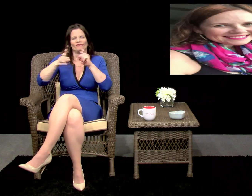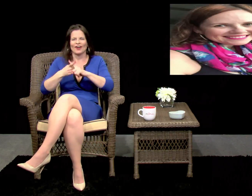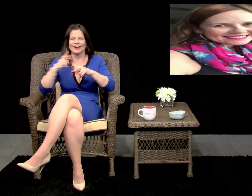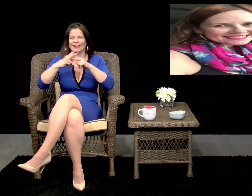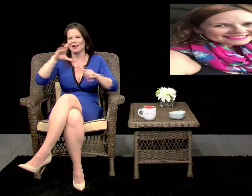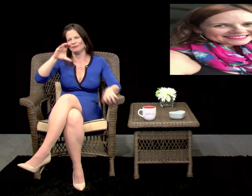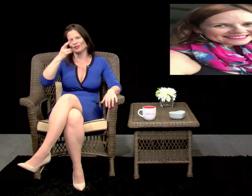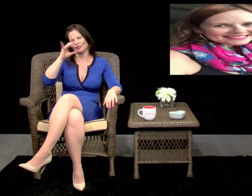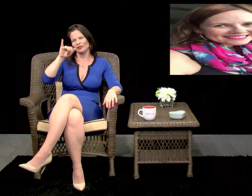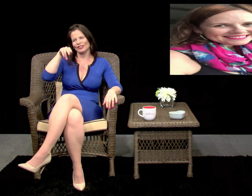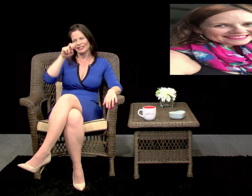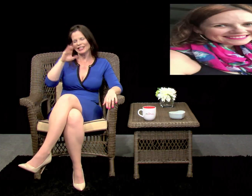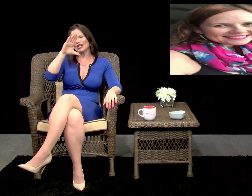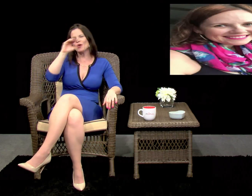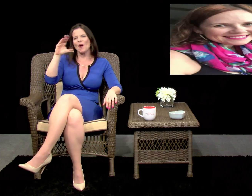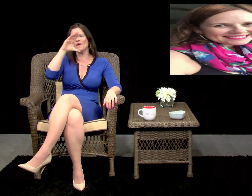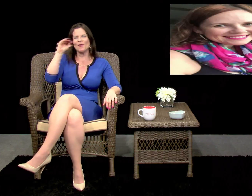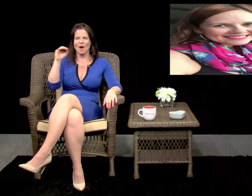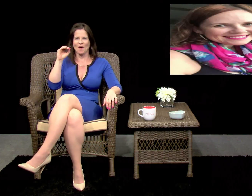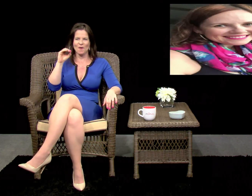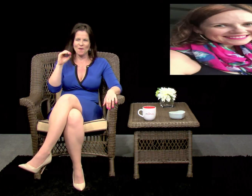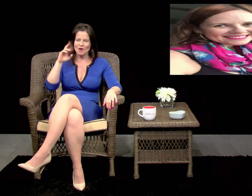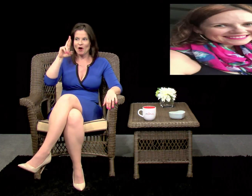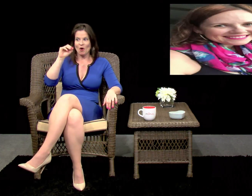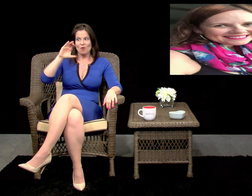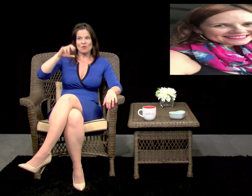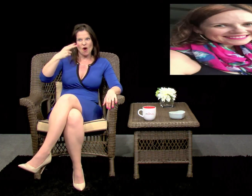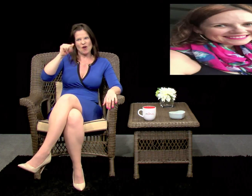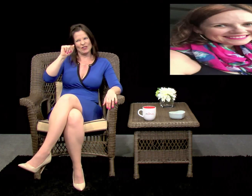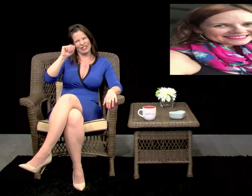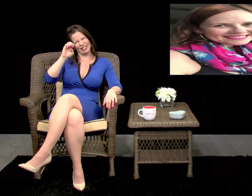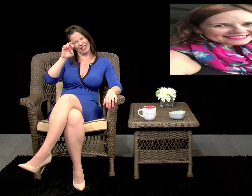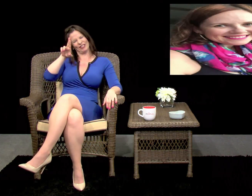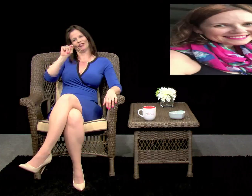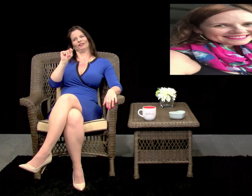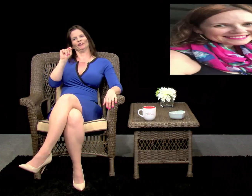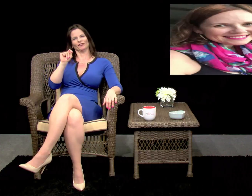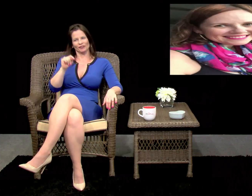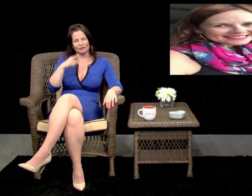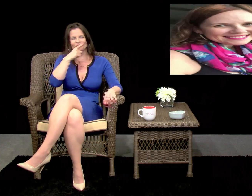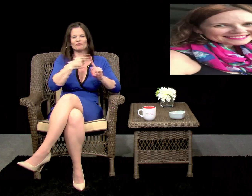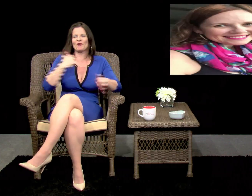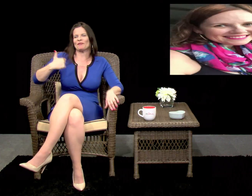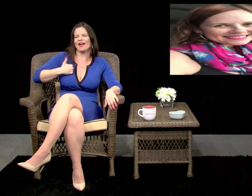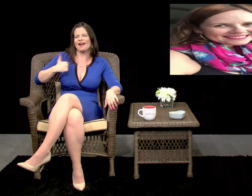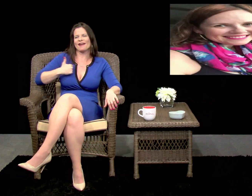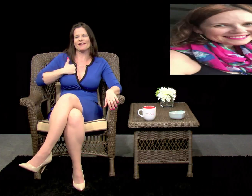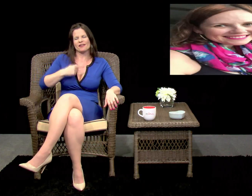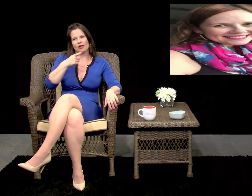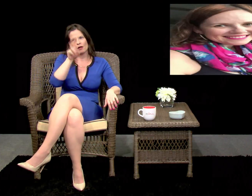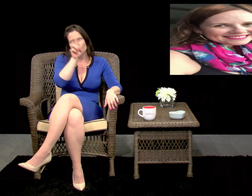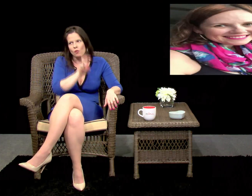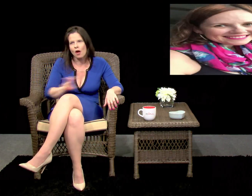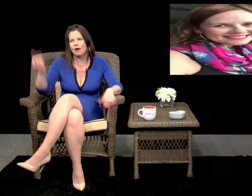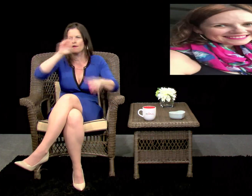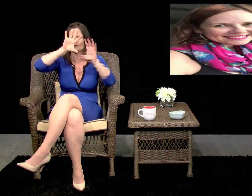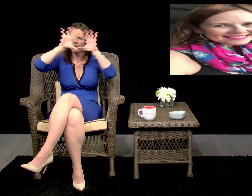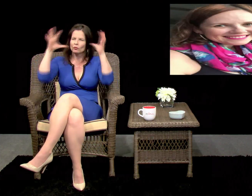And here is my dear friend, Christine CoCo Roschaert. And she's from Canada.